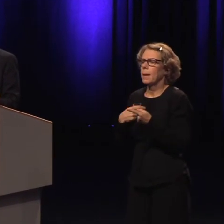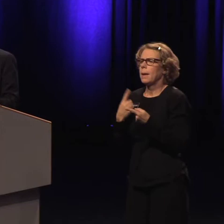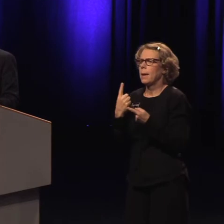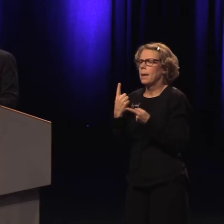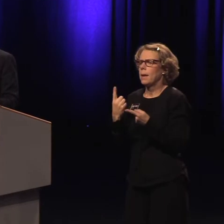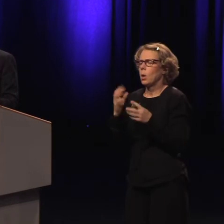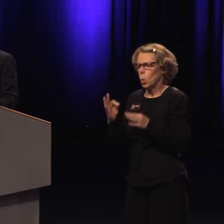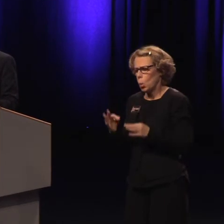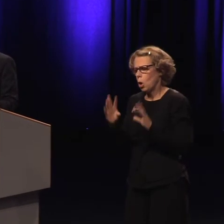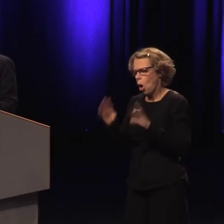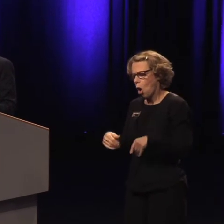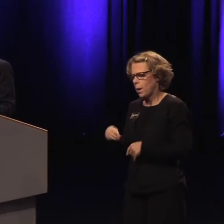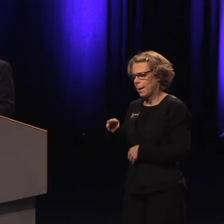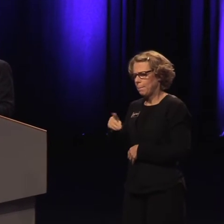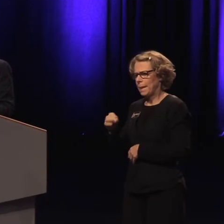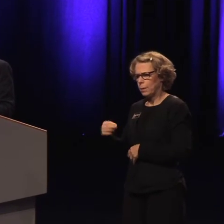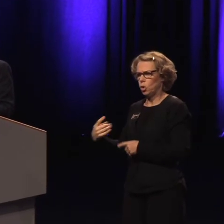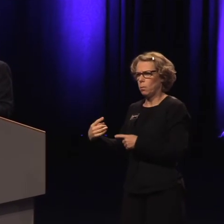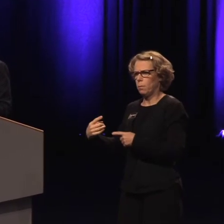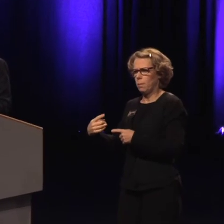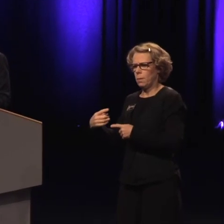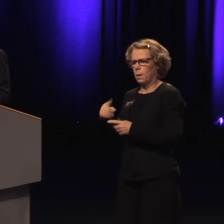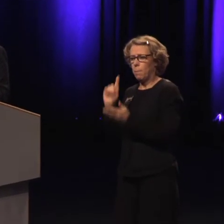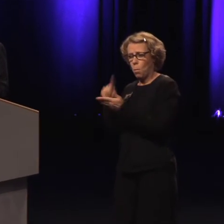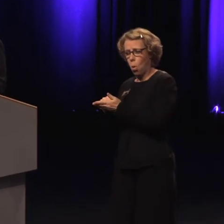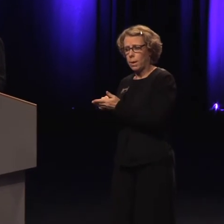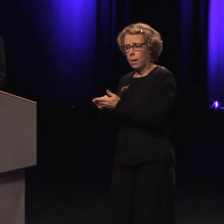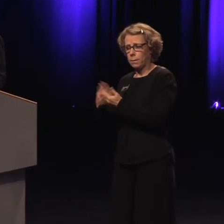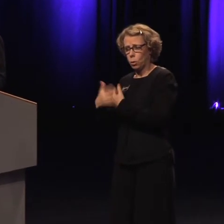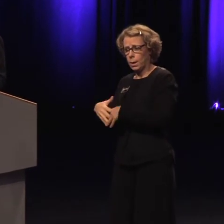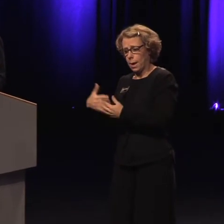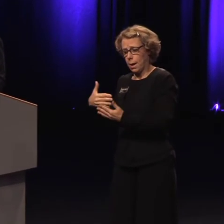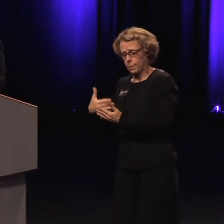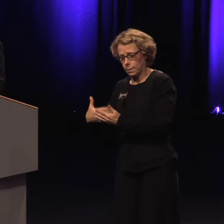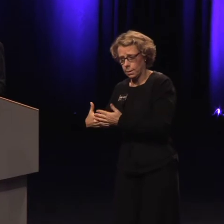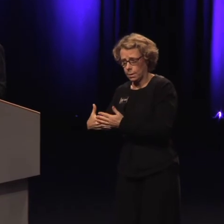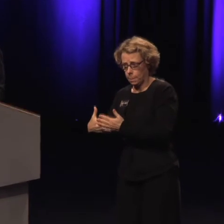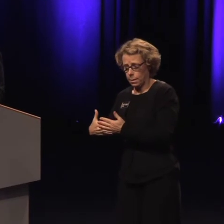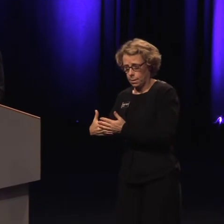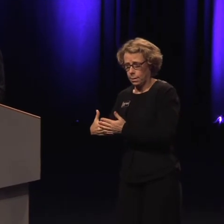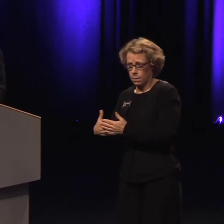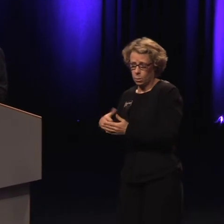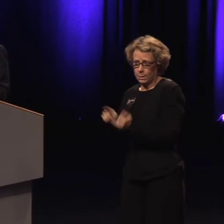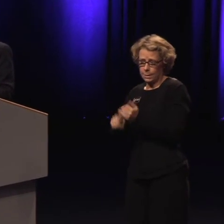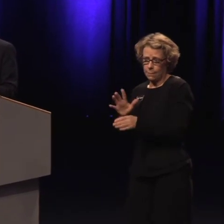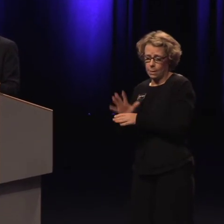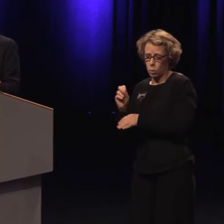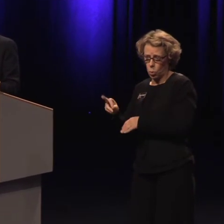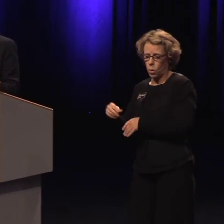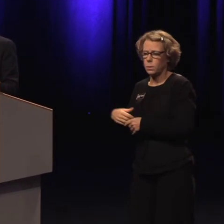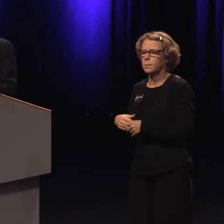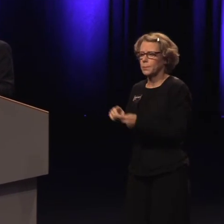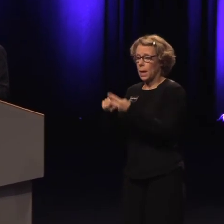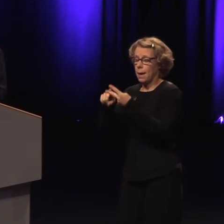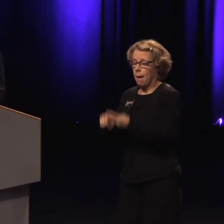Millennium Development Goals affected the field of development during the last 15 years? And the